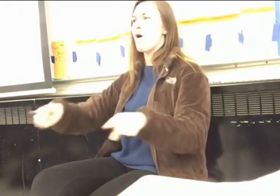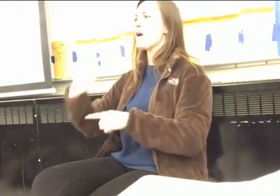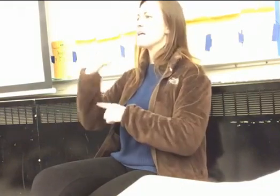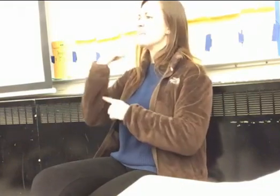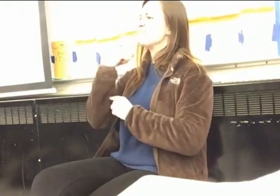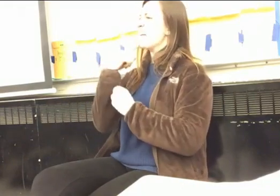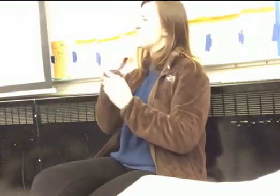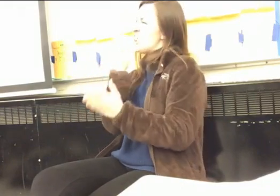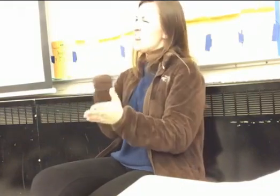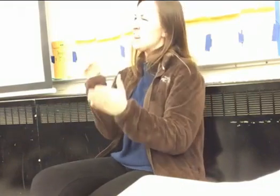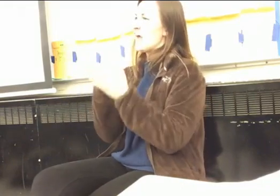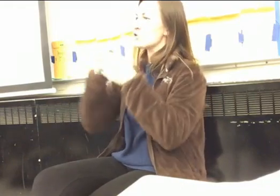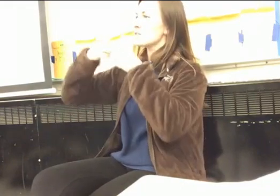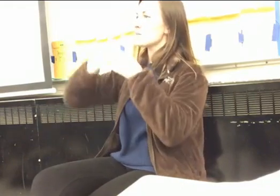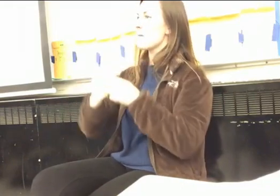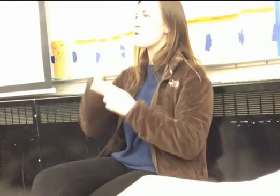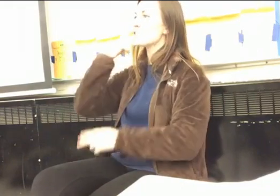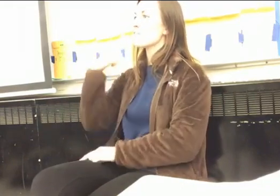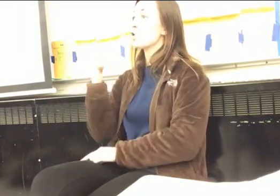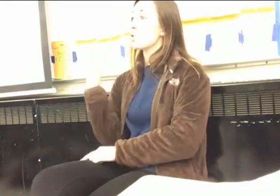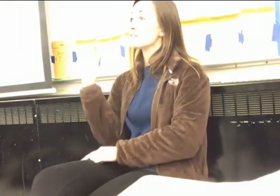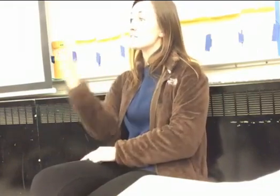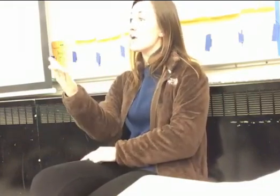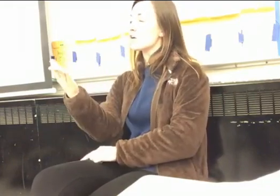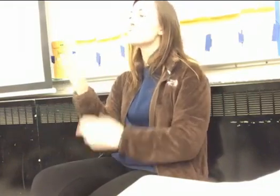of pounds of gold, and now what's going to happen?